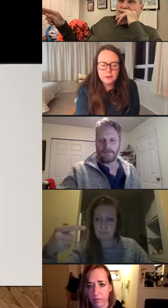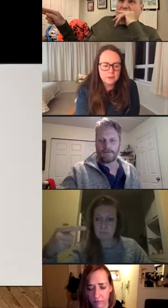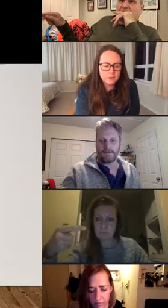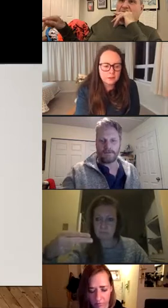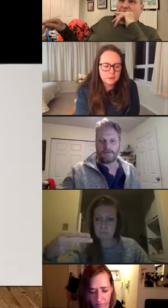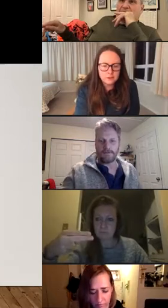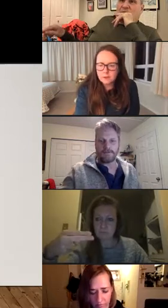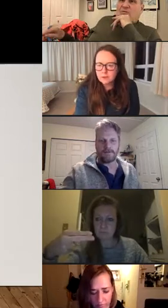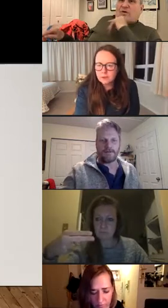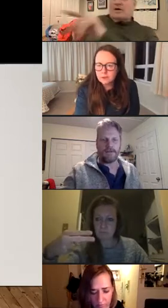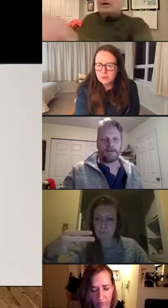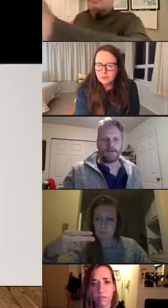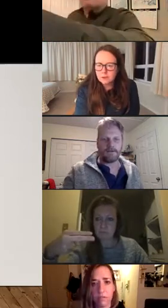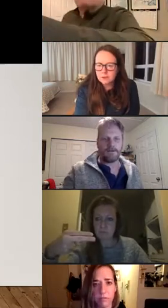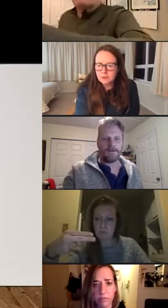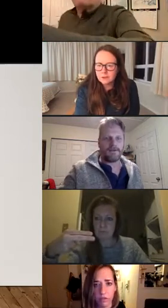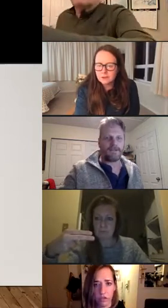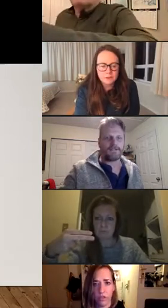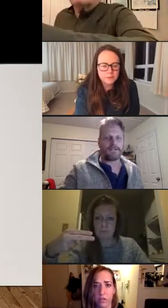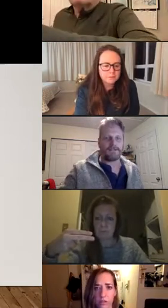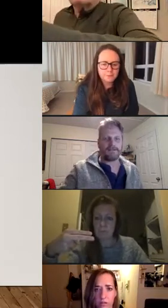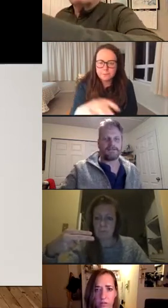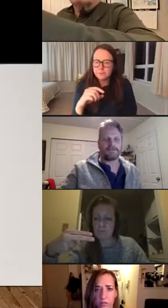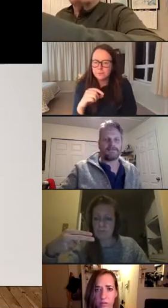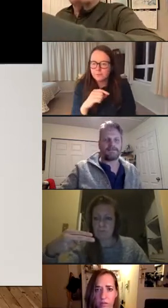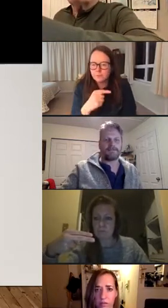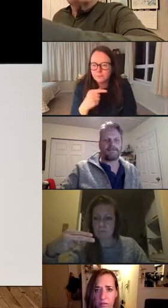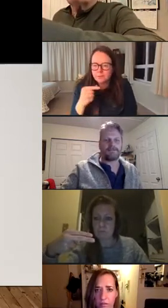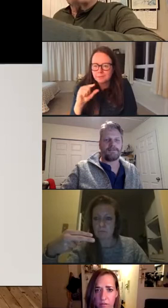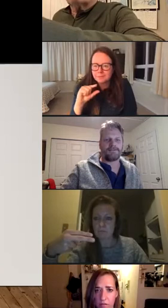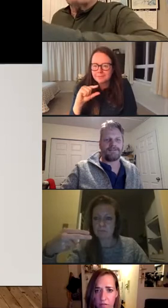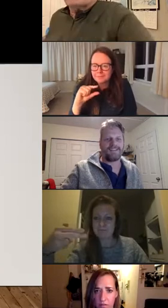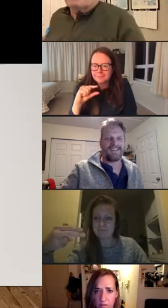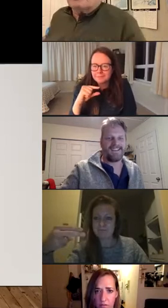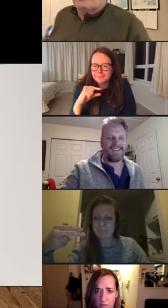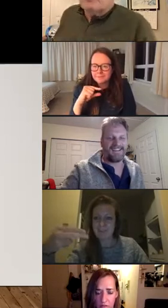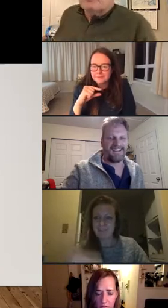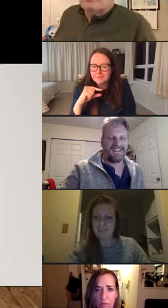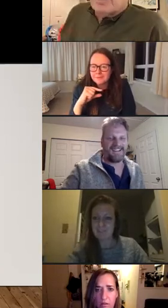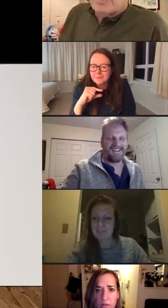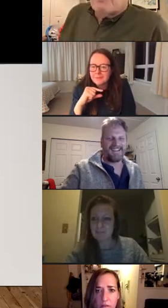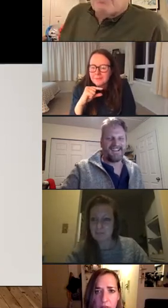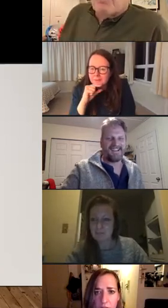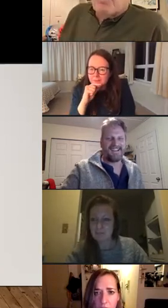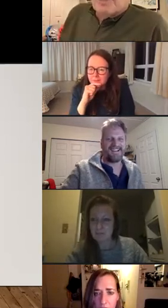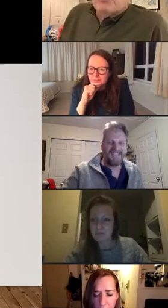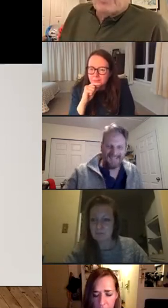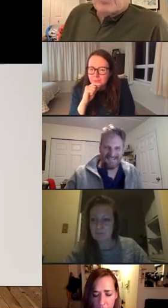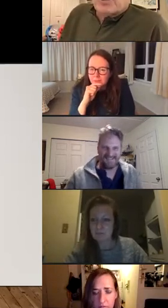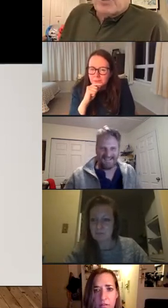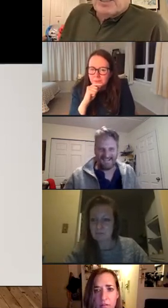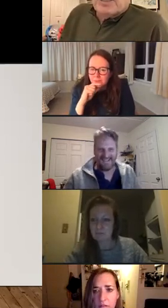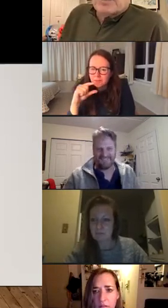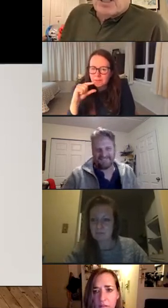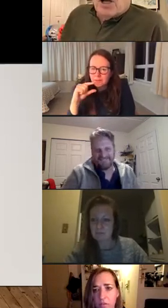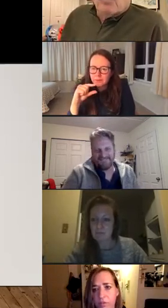maybe. Greg? Greg's just hitting things. Okay, there we go. My